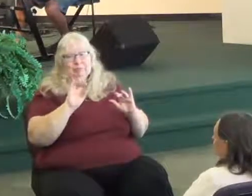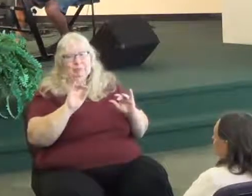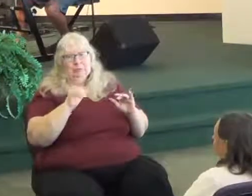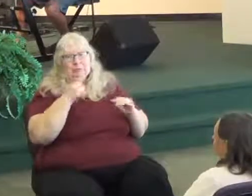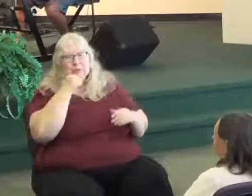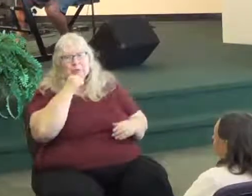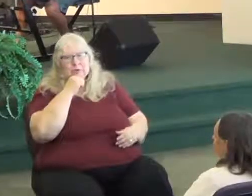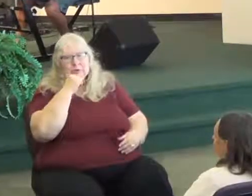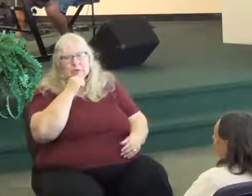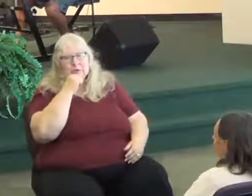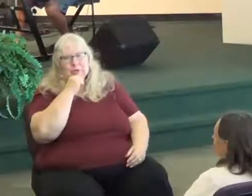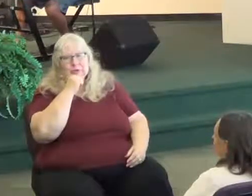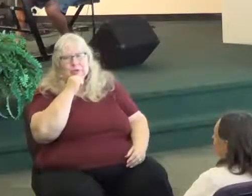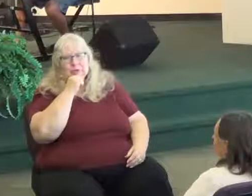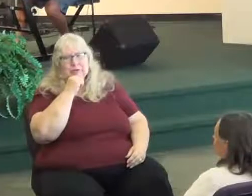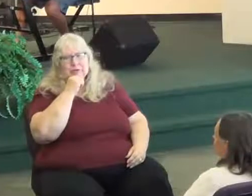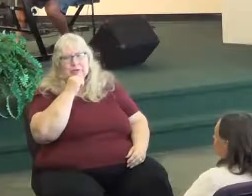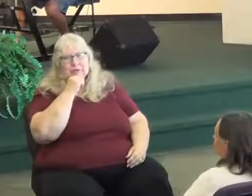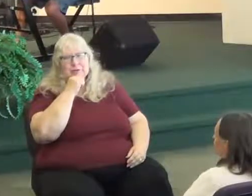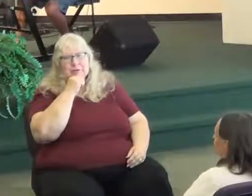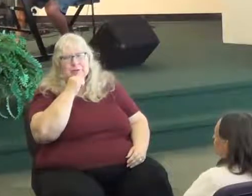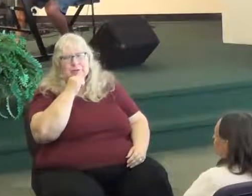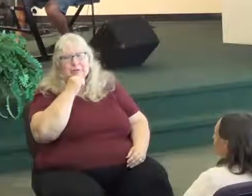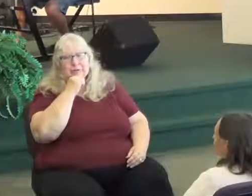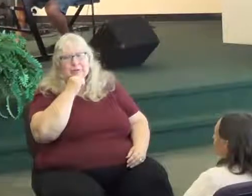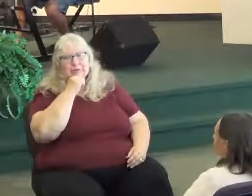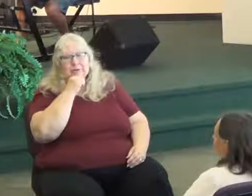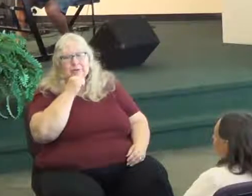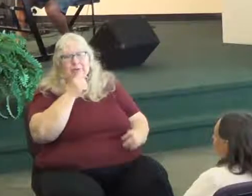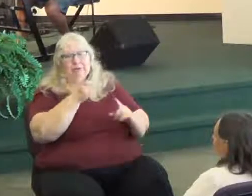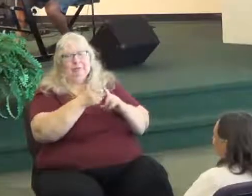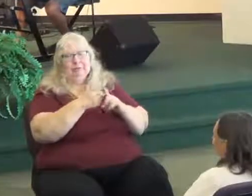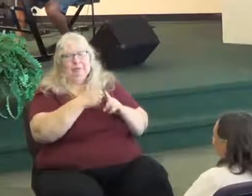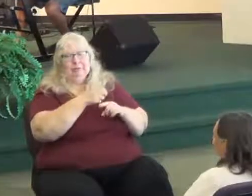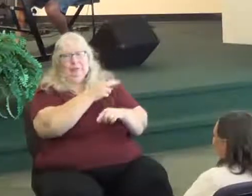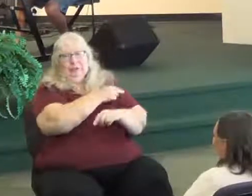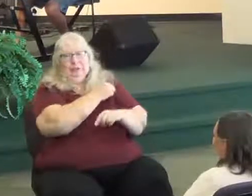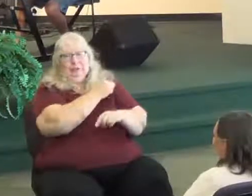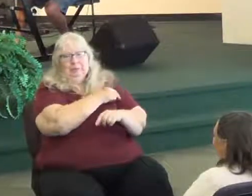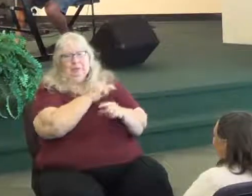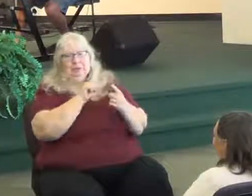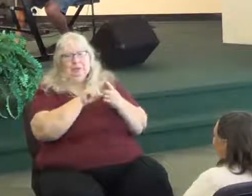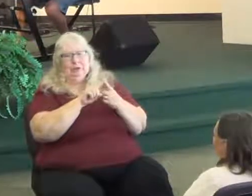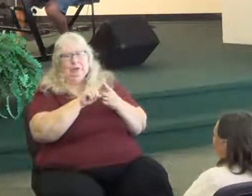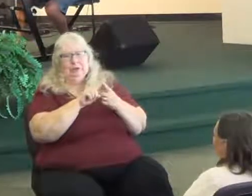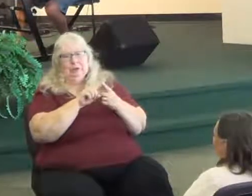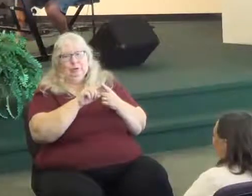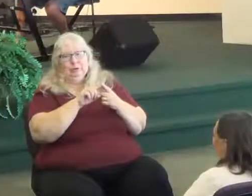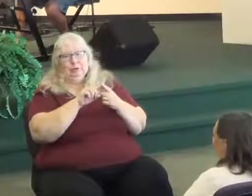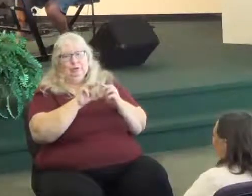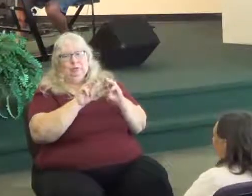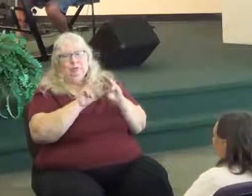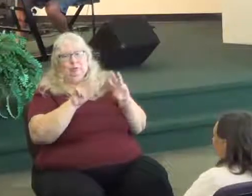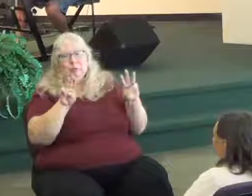hospital, and she went right from the hospital to a Walmart, then to the airport to come home. So